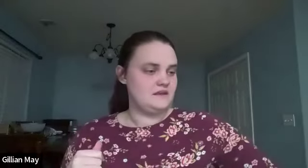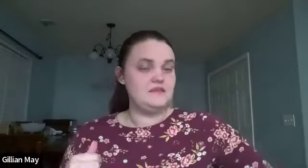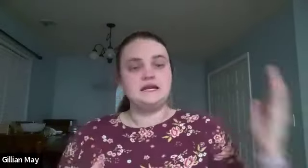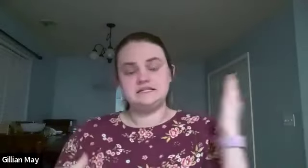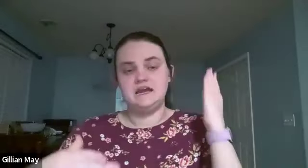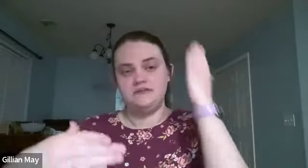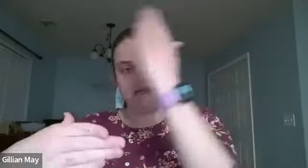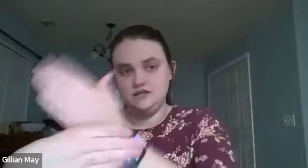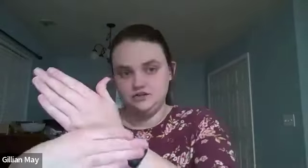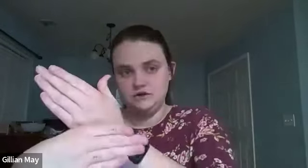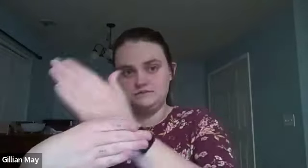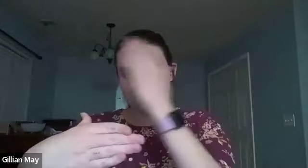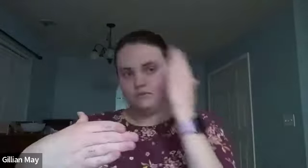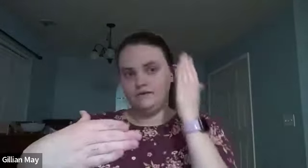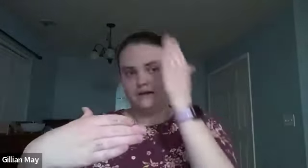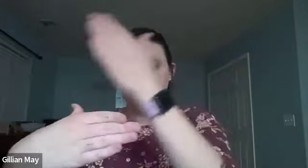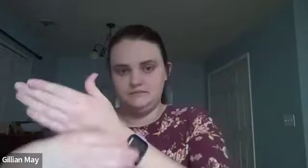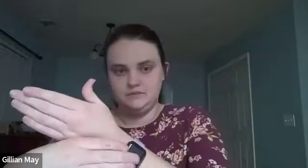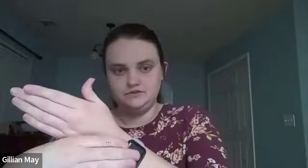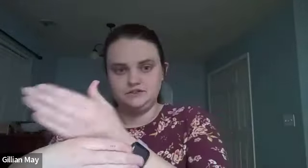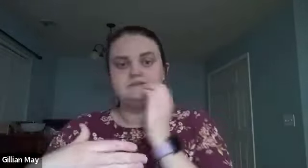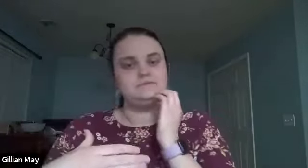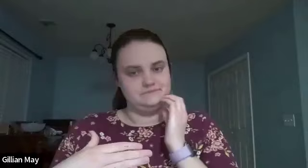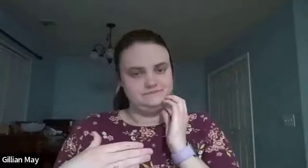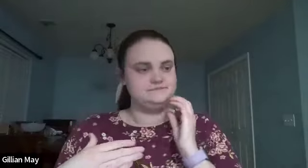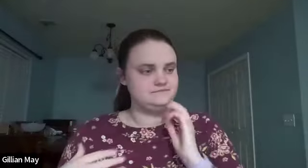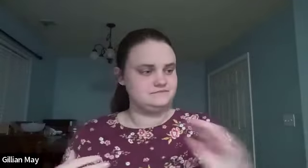then I did have that interrupt, that one like big motion of it.